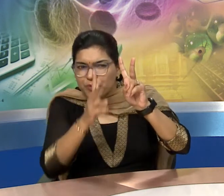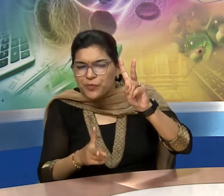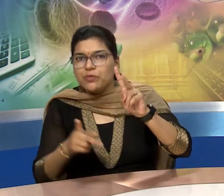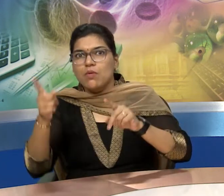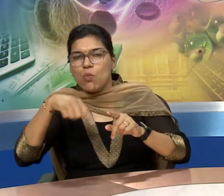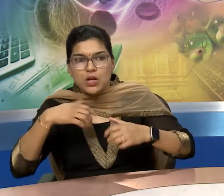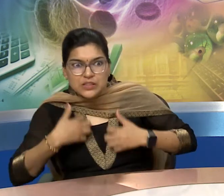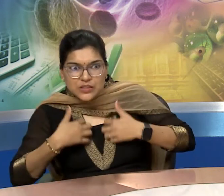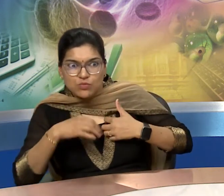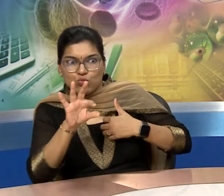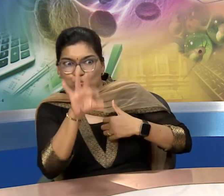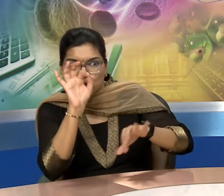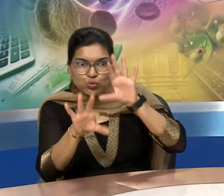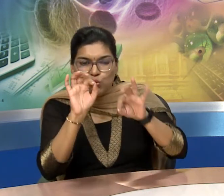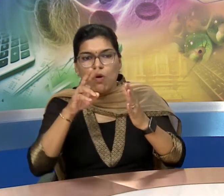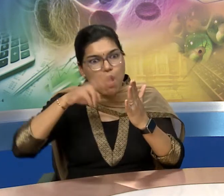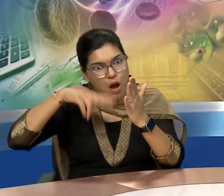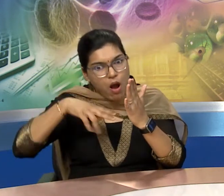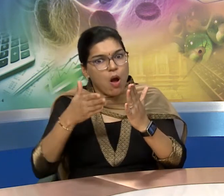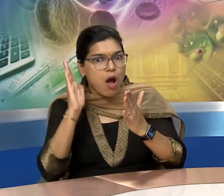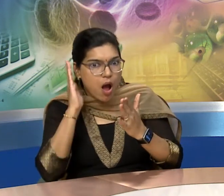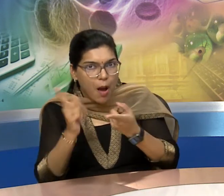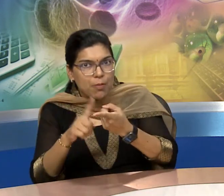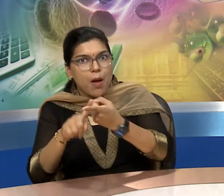groups, particularly on the topic of their interest.